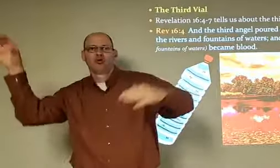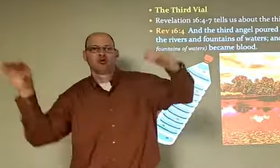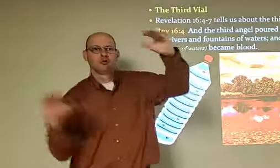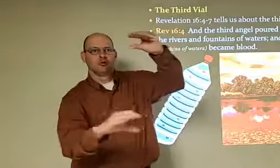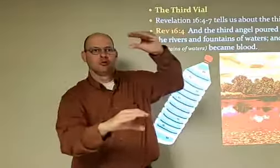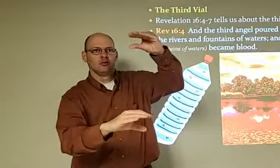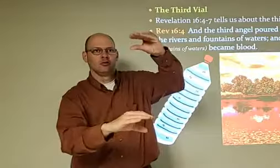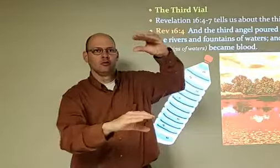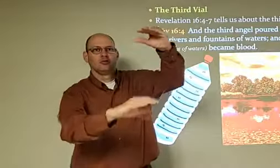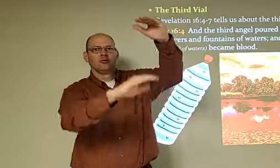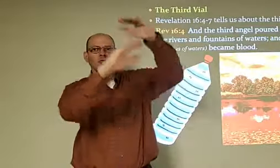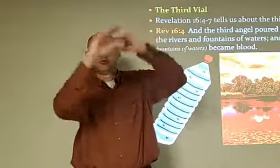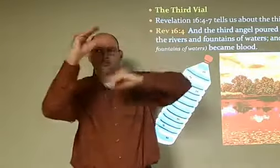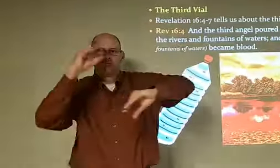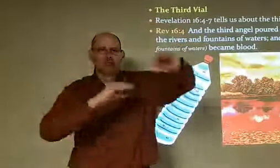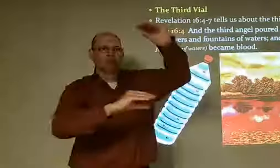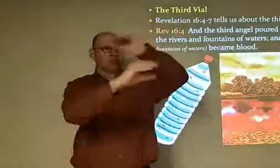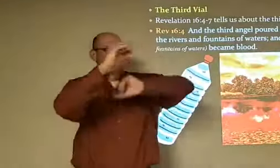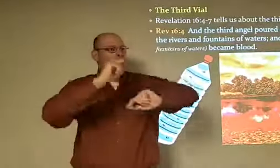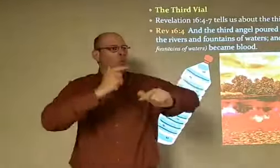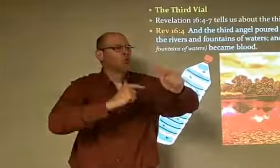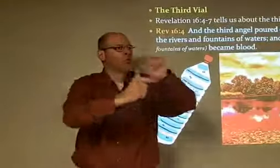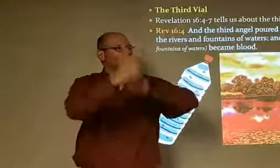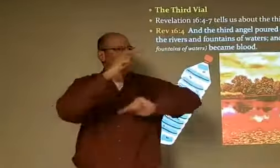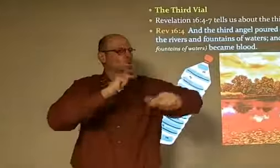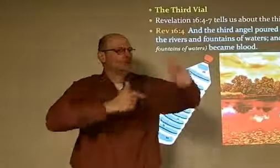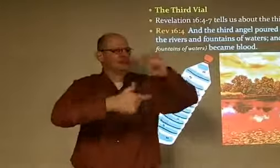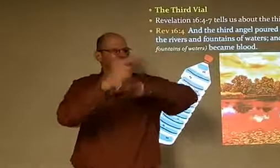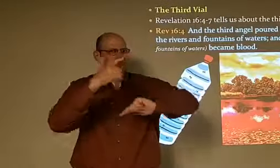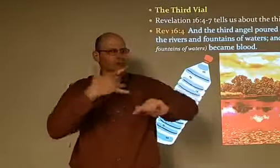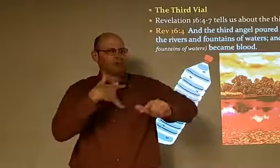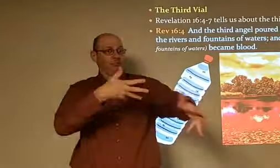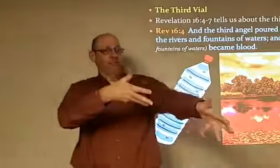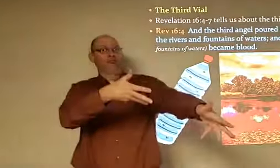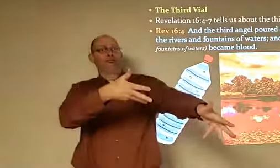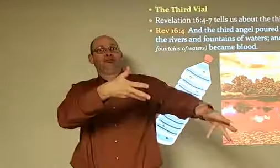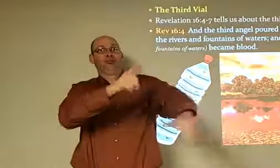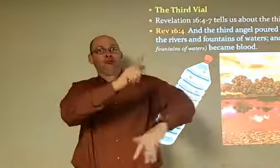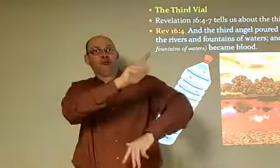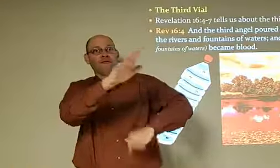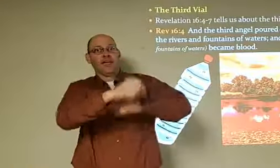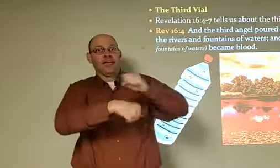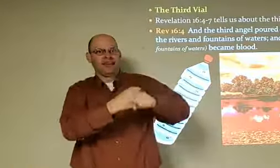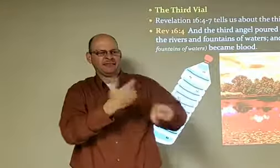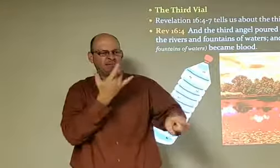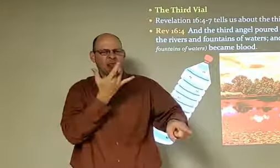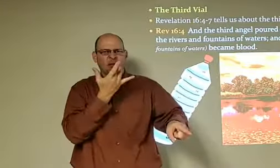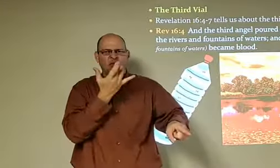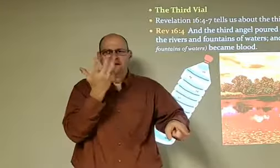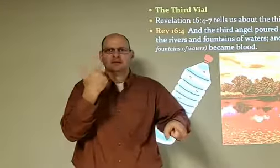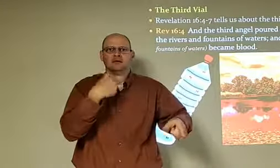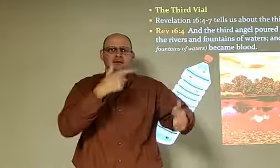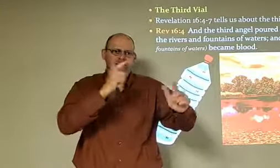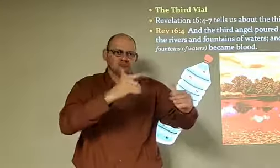So I would do that. I would, you know, buy water and I'd circulate. I would make sure that I had a continuous amount, because you can't leave the same water for like